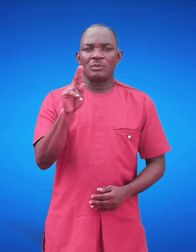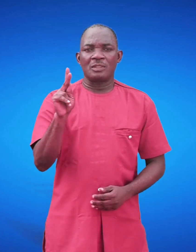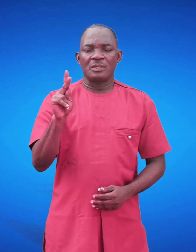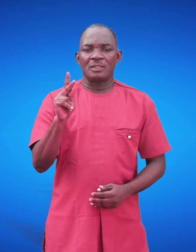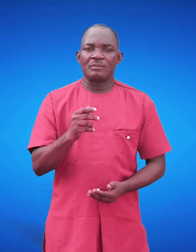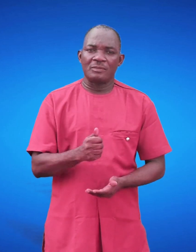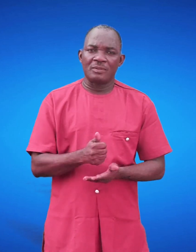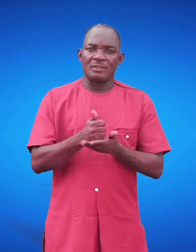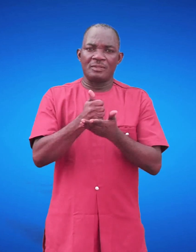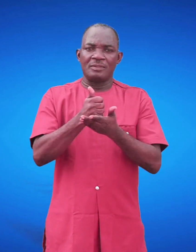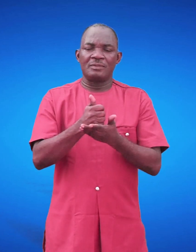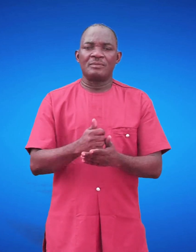Aid